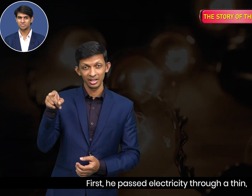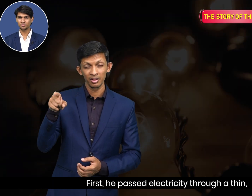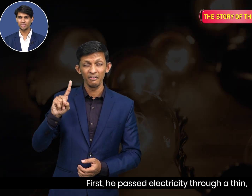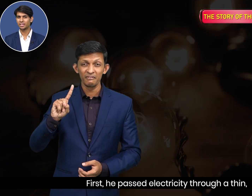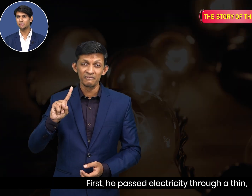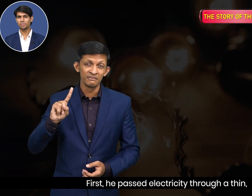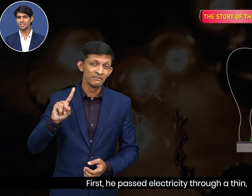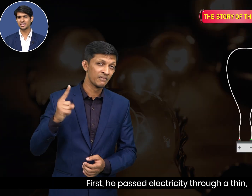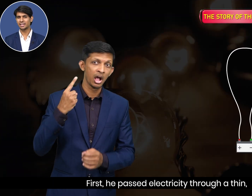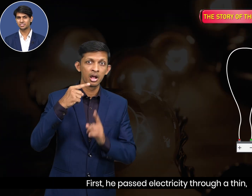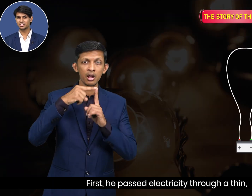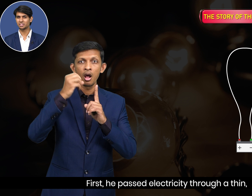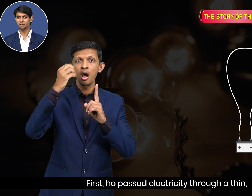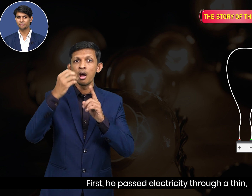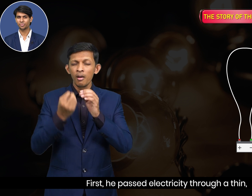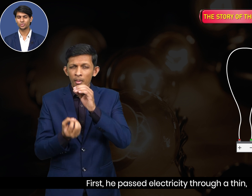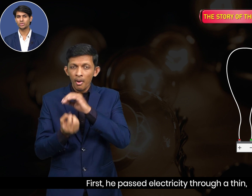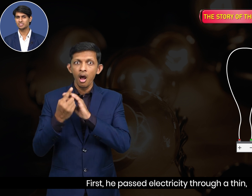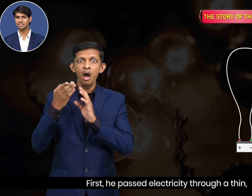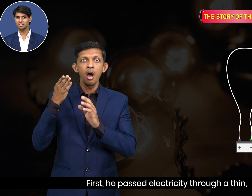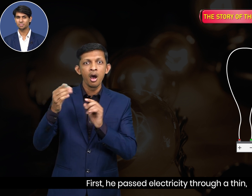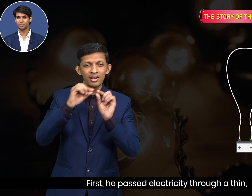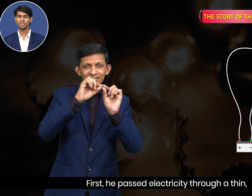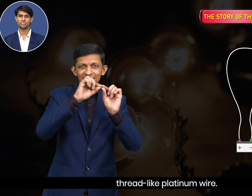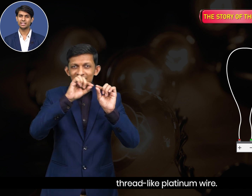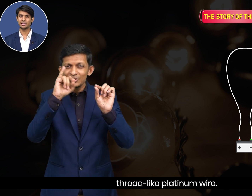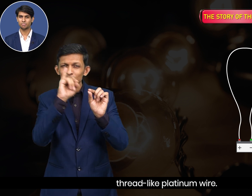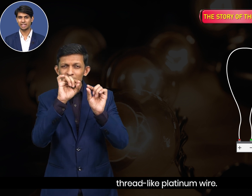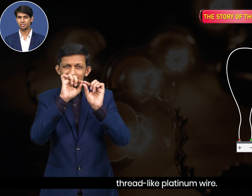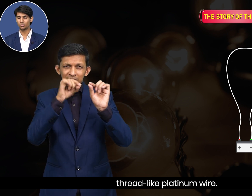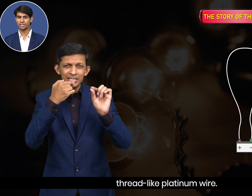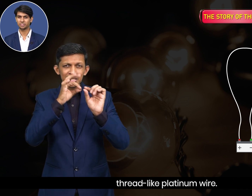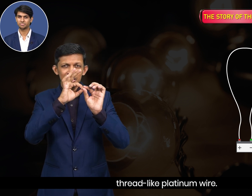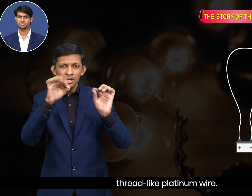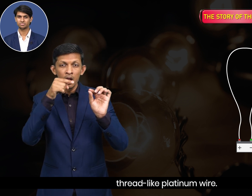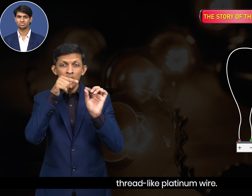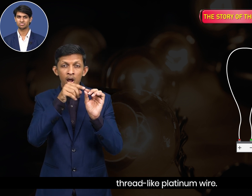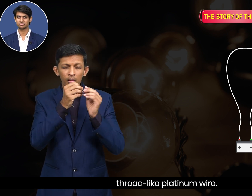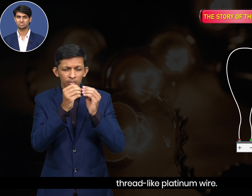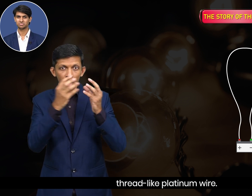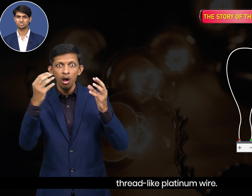First, he passed electricity through a thin, thread-like platinum wire.